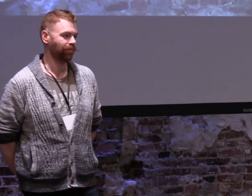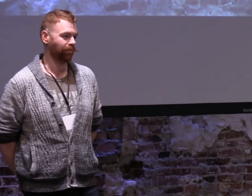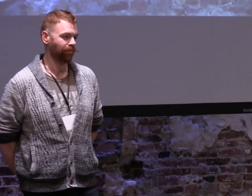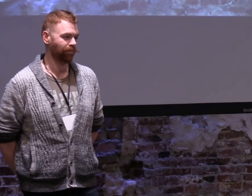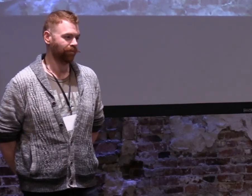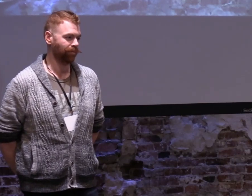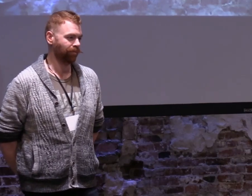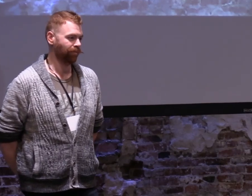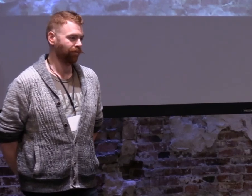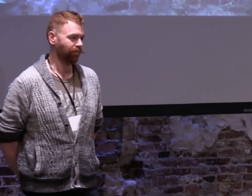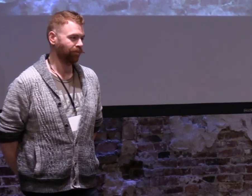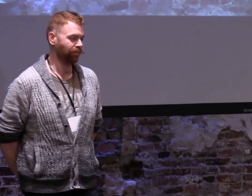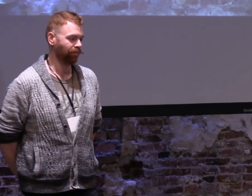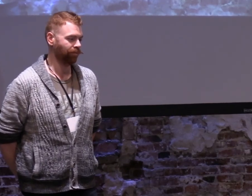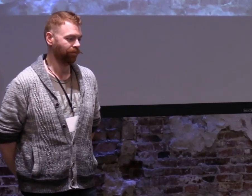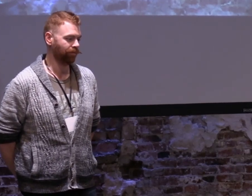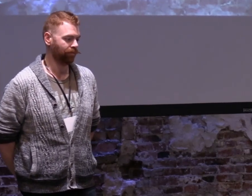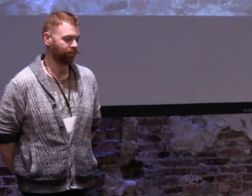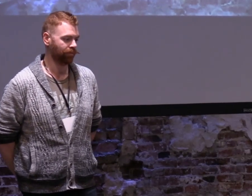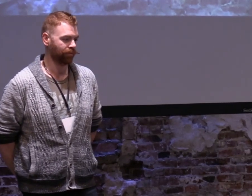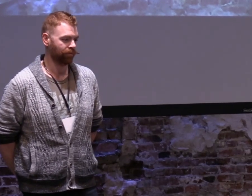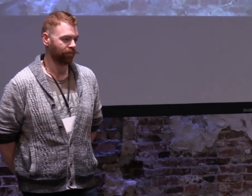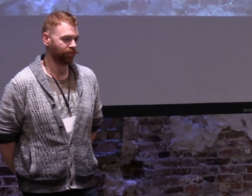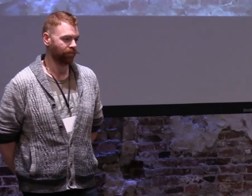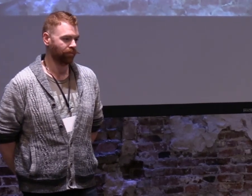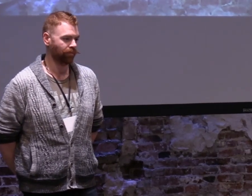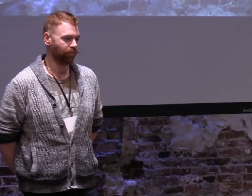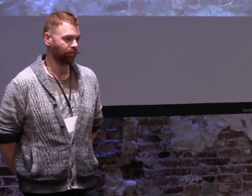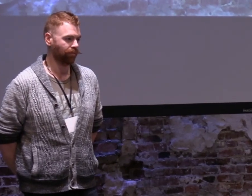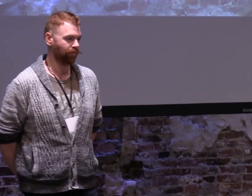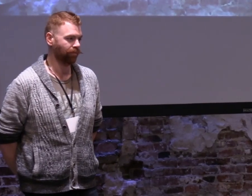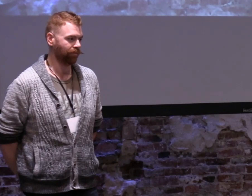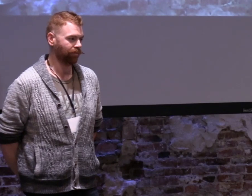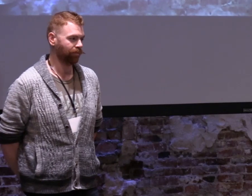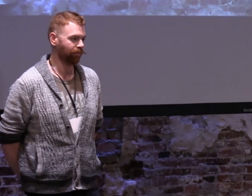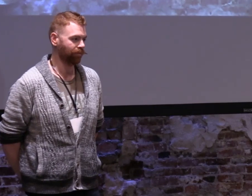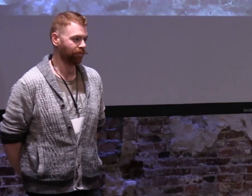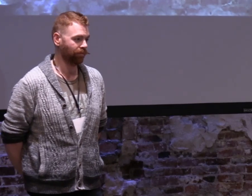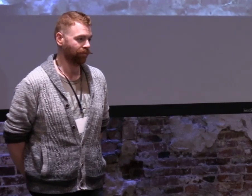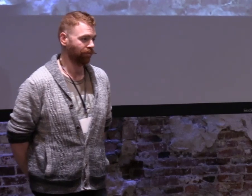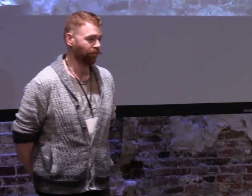The previous speaker was Ryan Schlett.